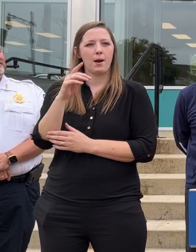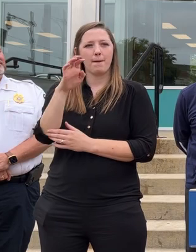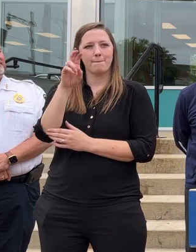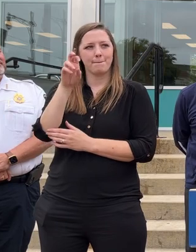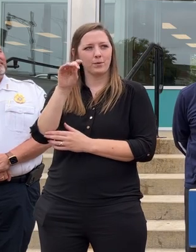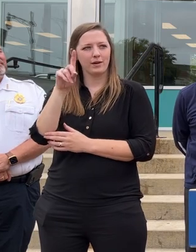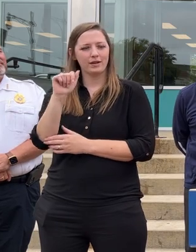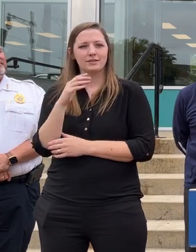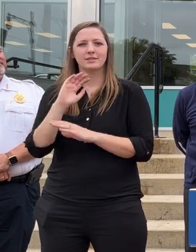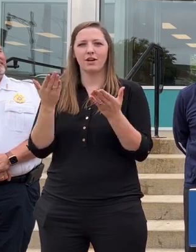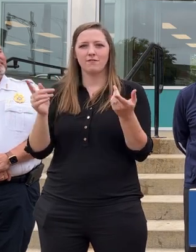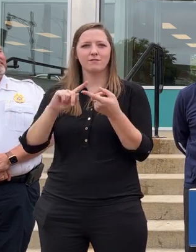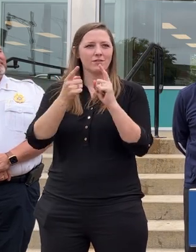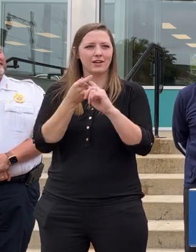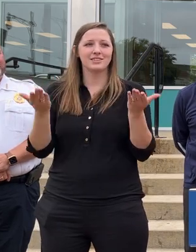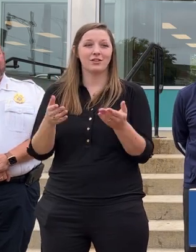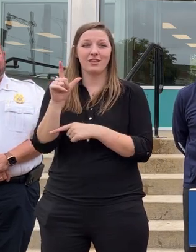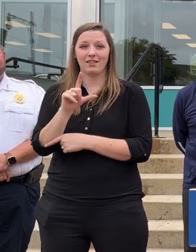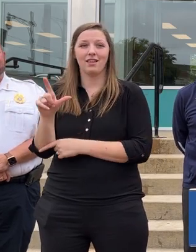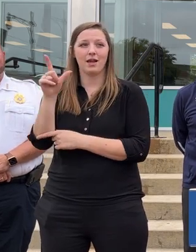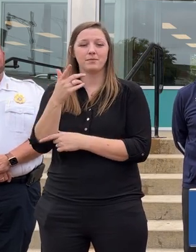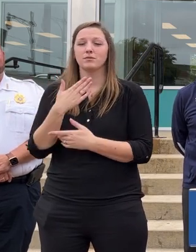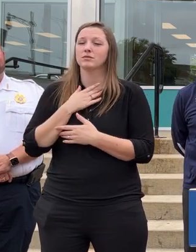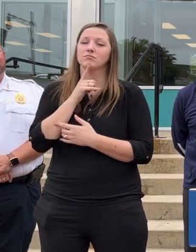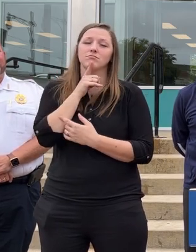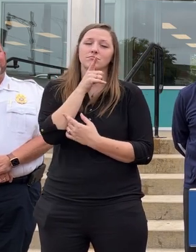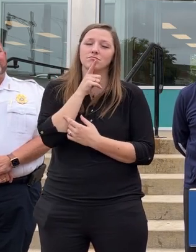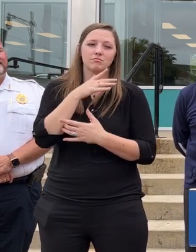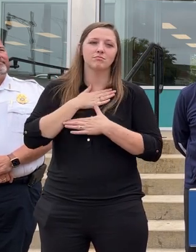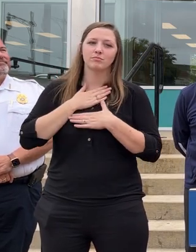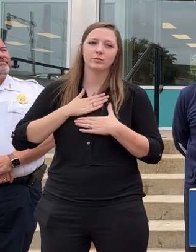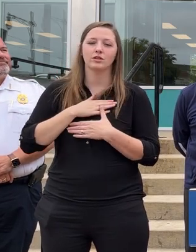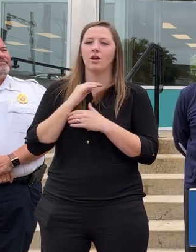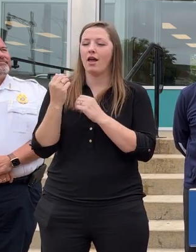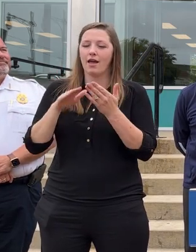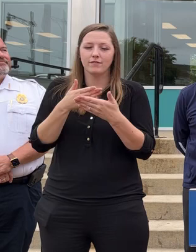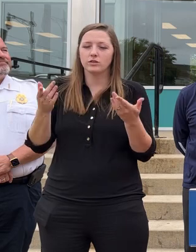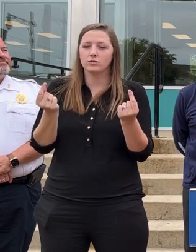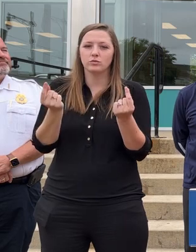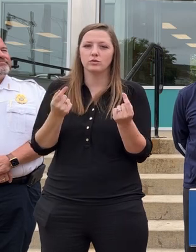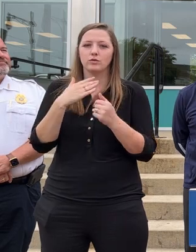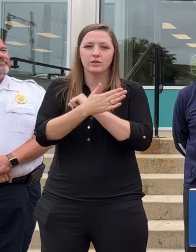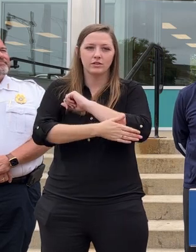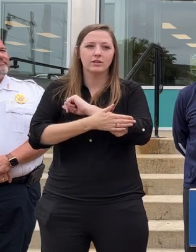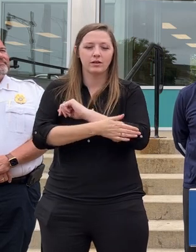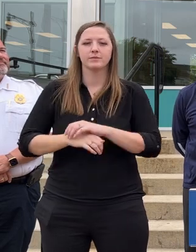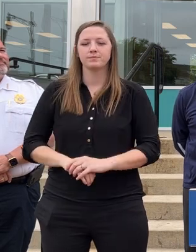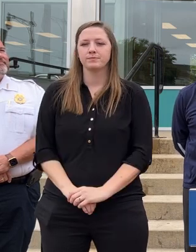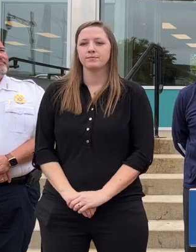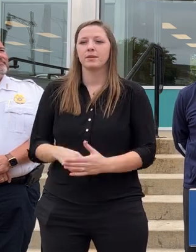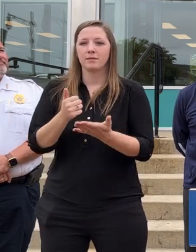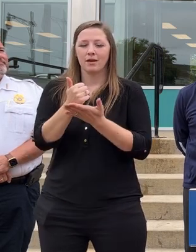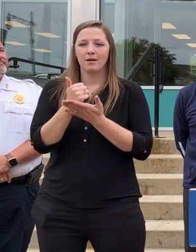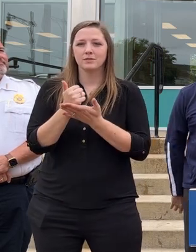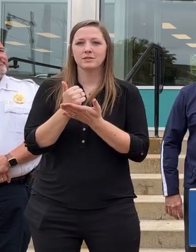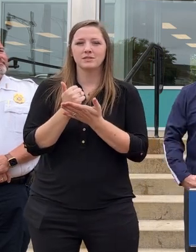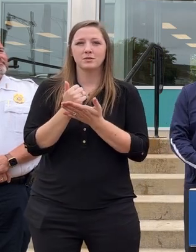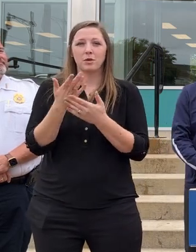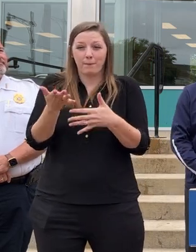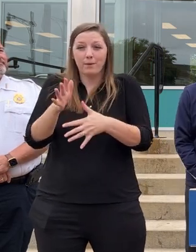and all of our friends here at the libraries. We really, really appreciate all that you do for Erie County, but helping us to be able to